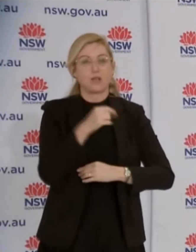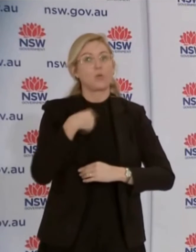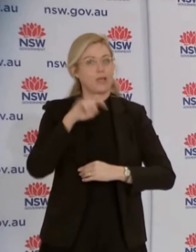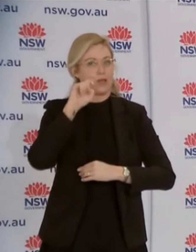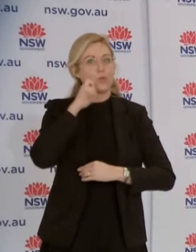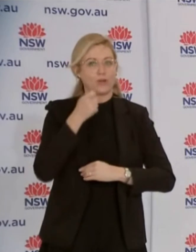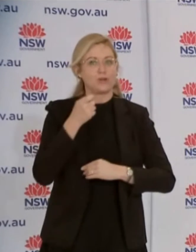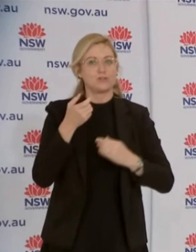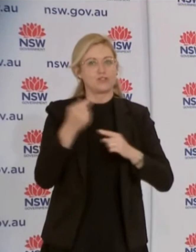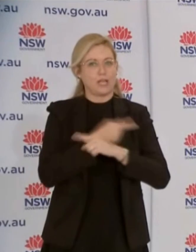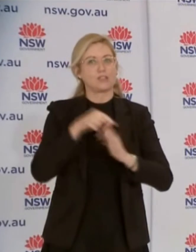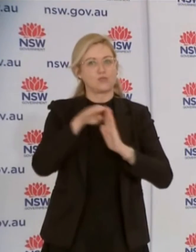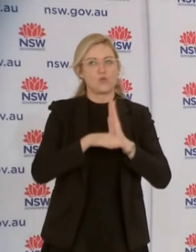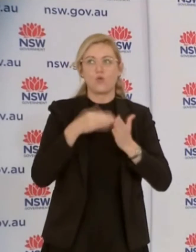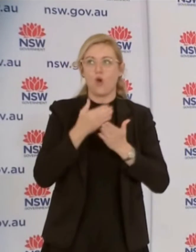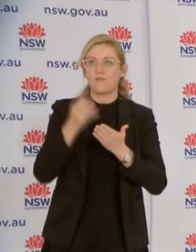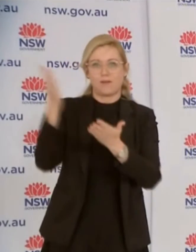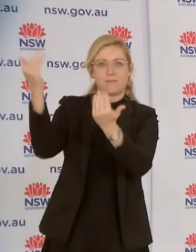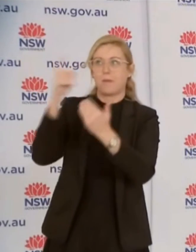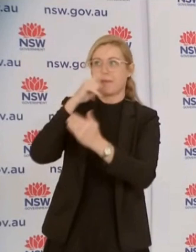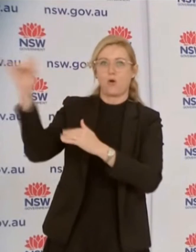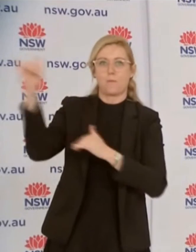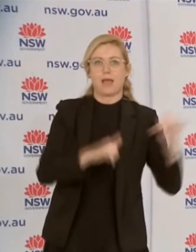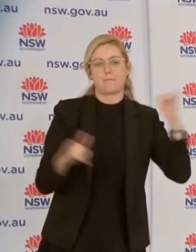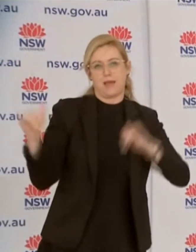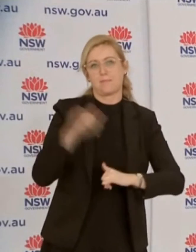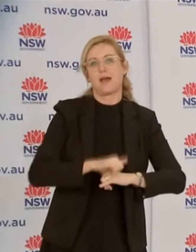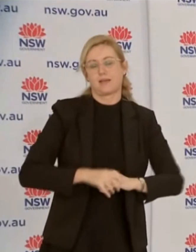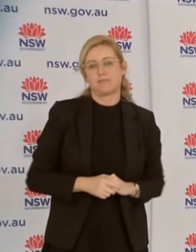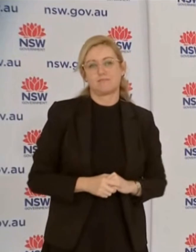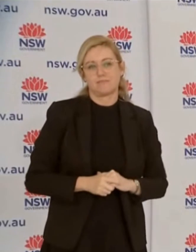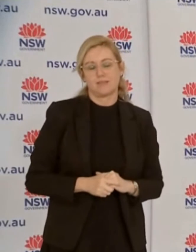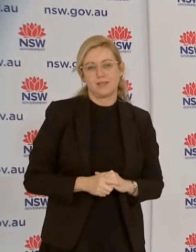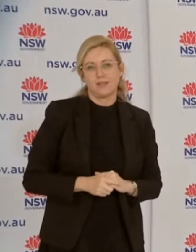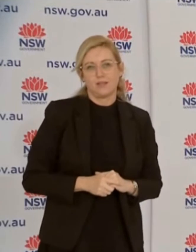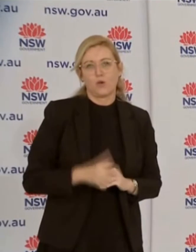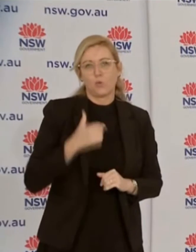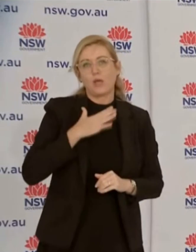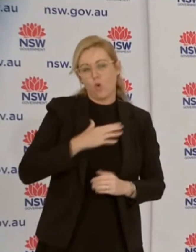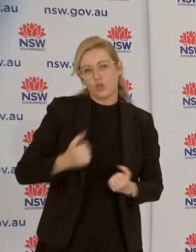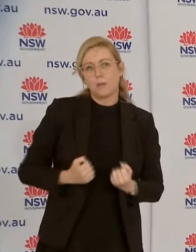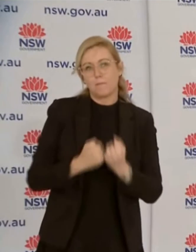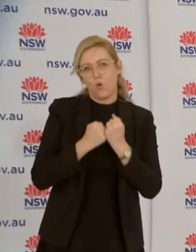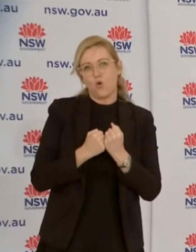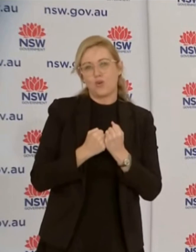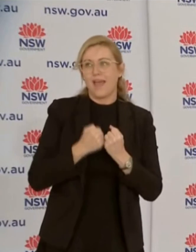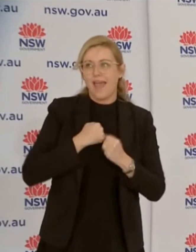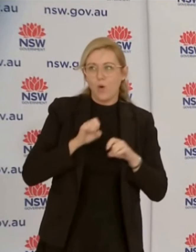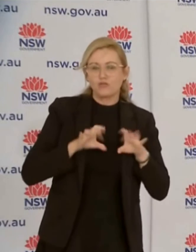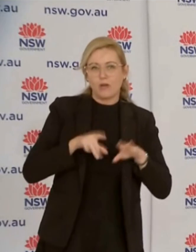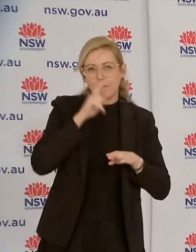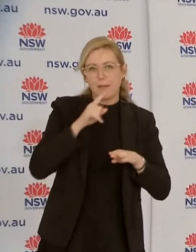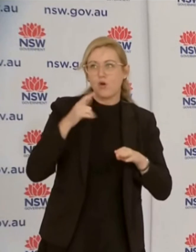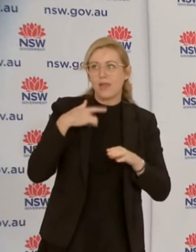in to the pandemic, chipping in to how we can support our fellow citizens getting through this. And once 80% of our population